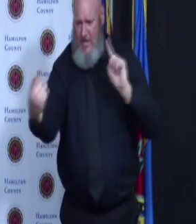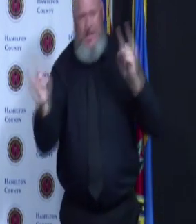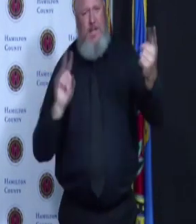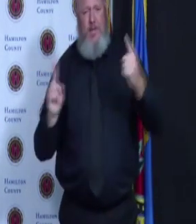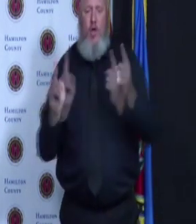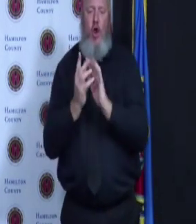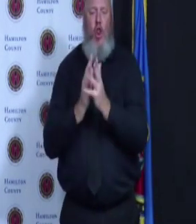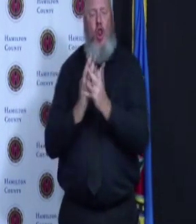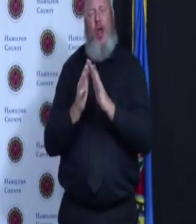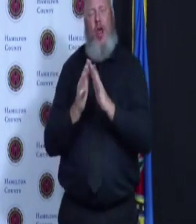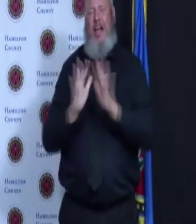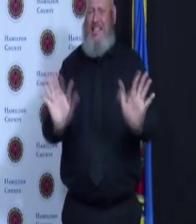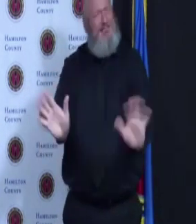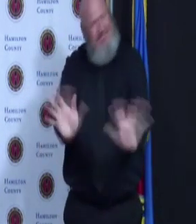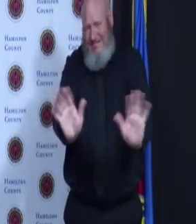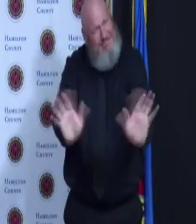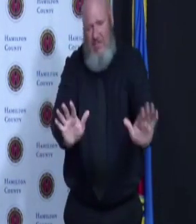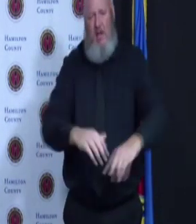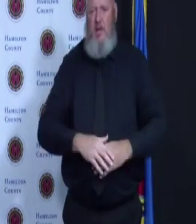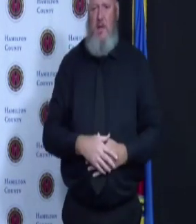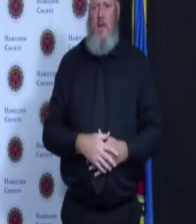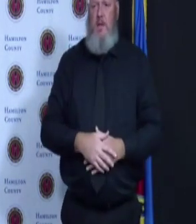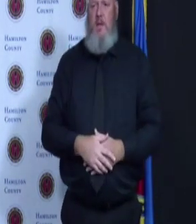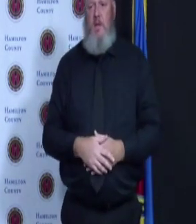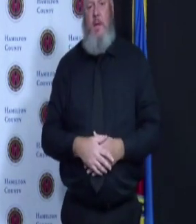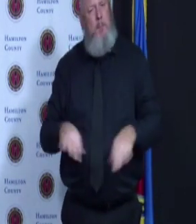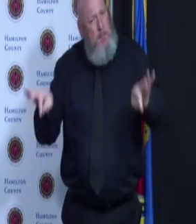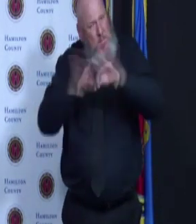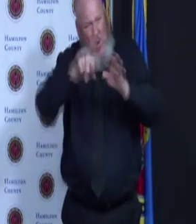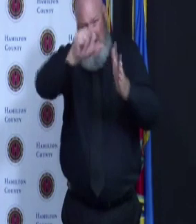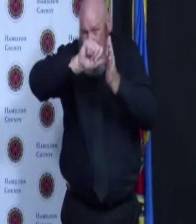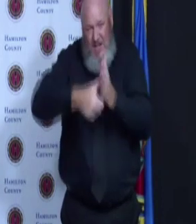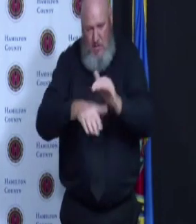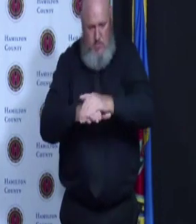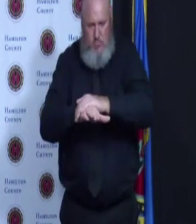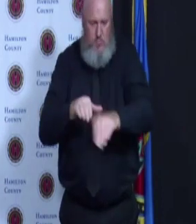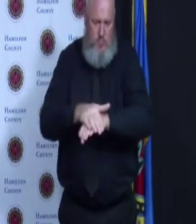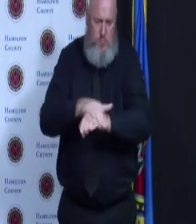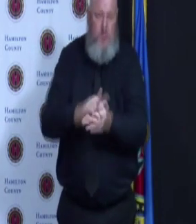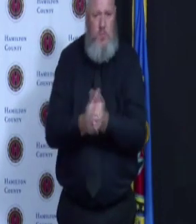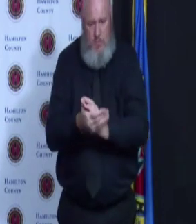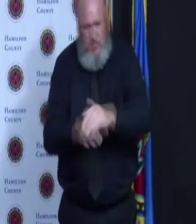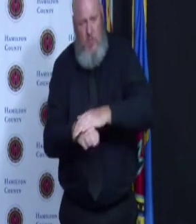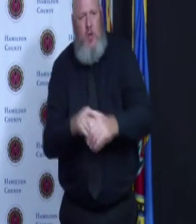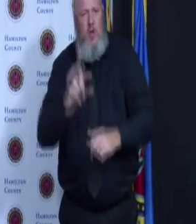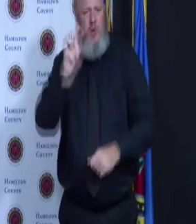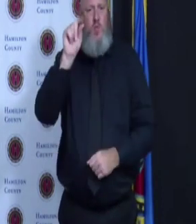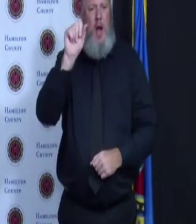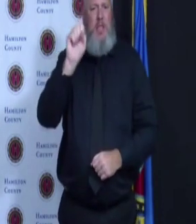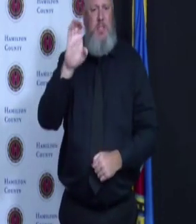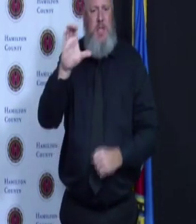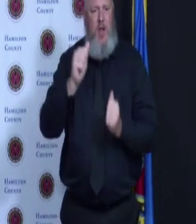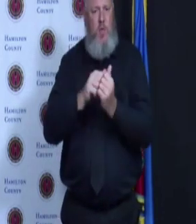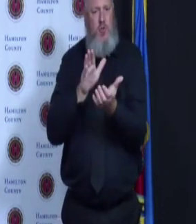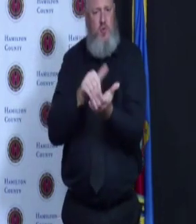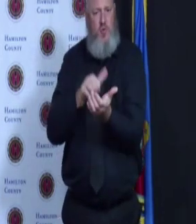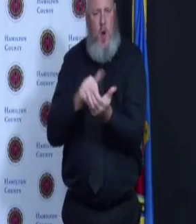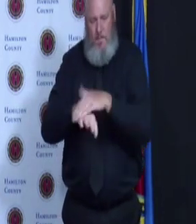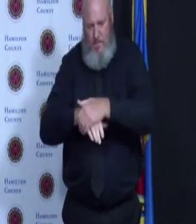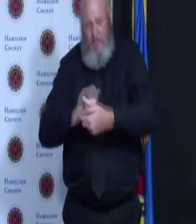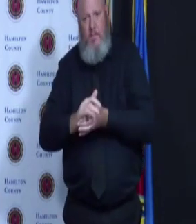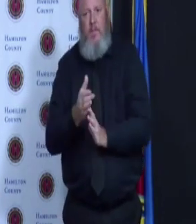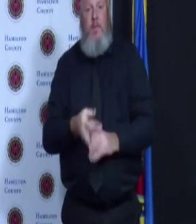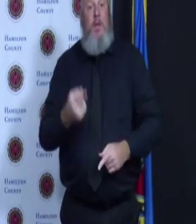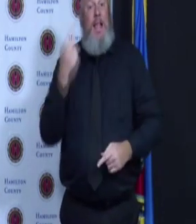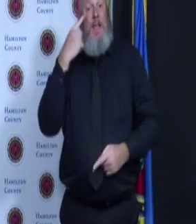governments, clean your hands frequently with soap and water for at least 20 seconds, cover coughs and sneezes with elbow or